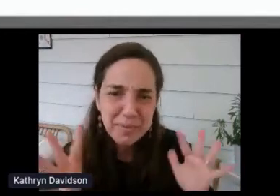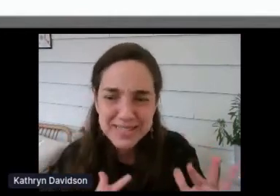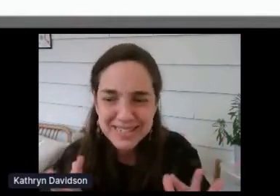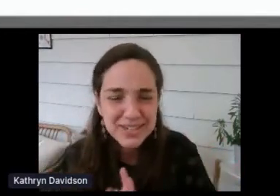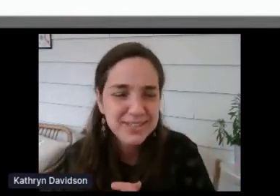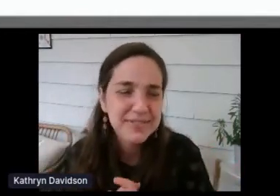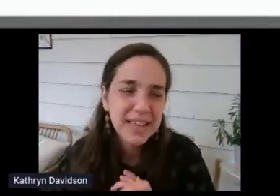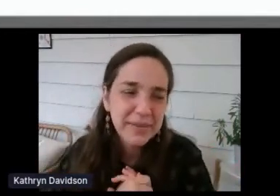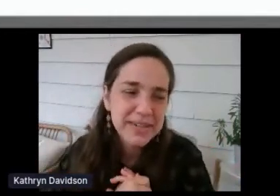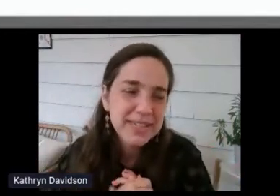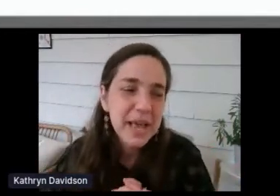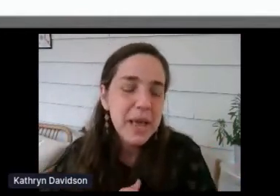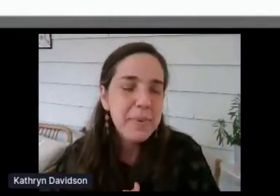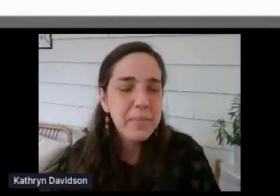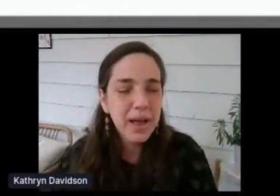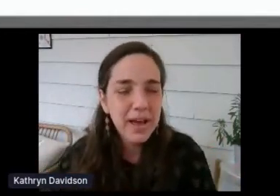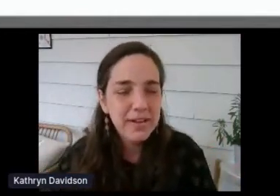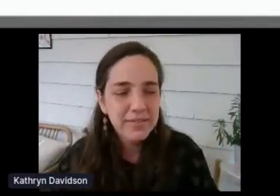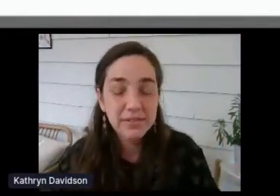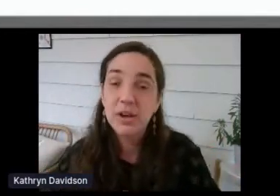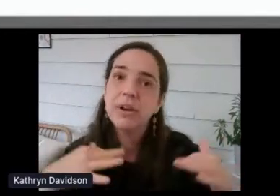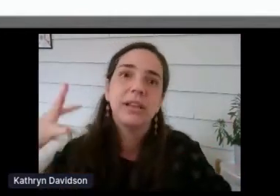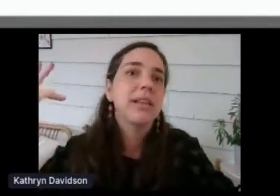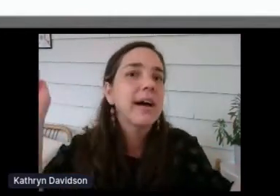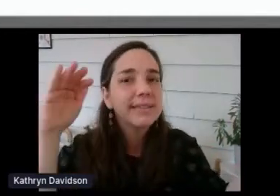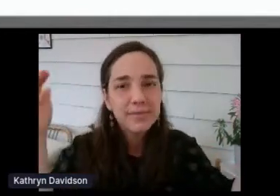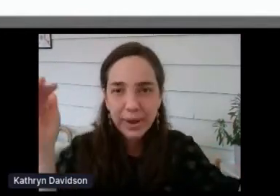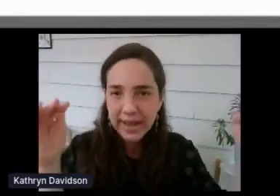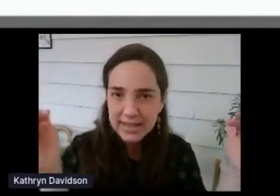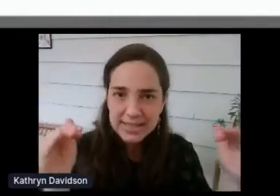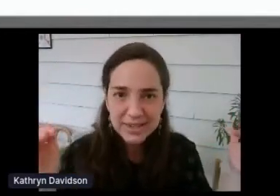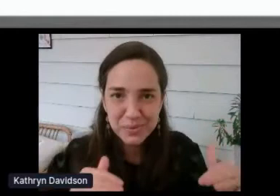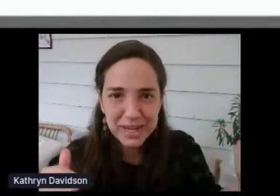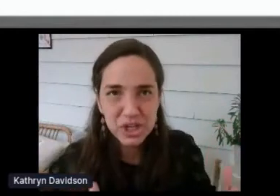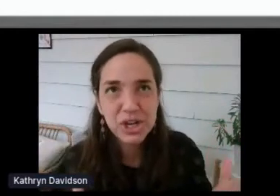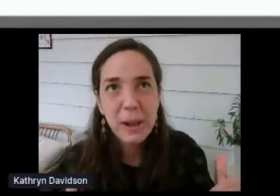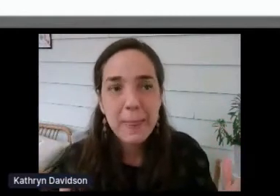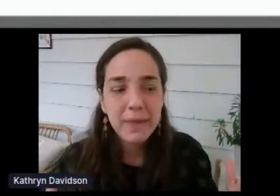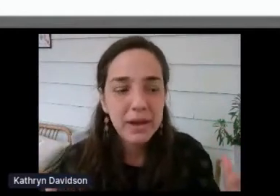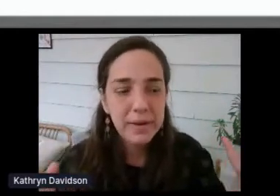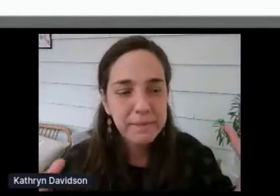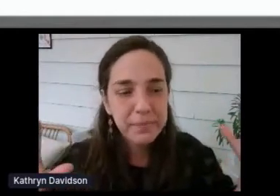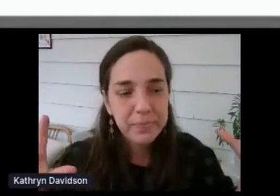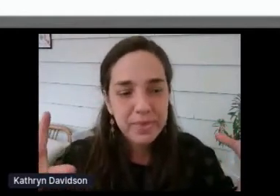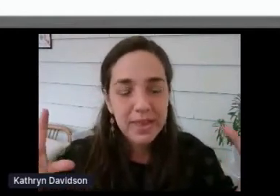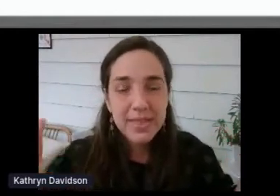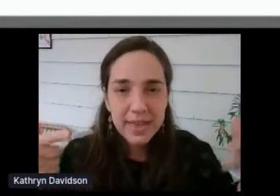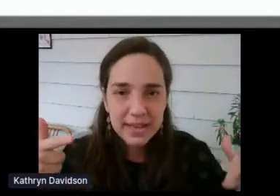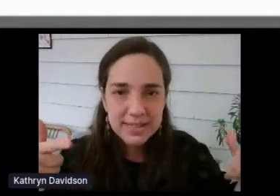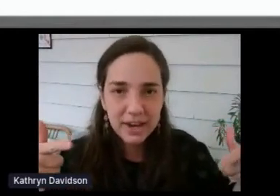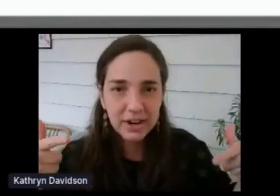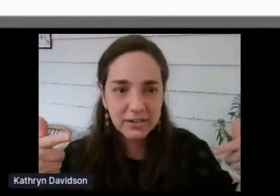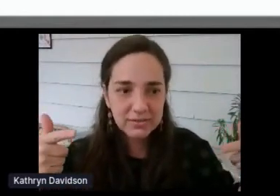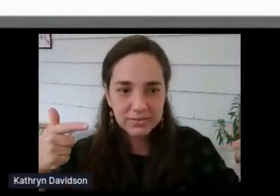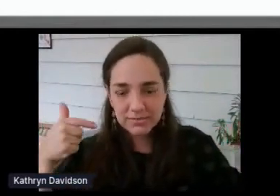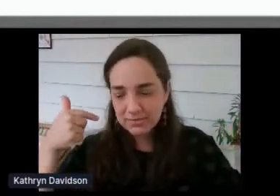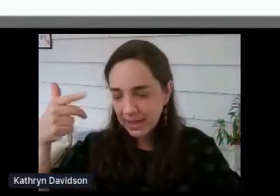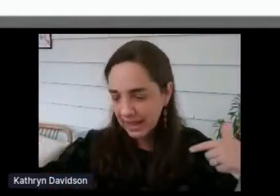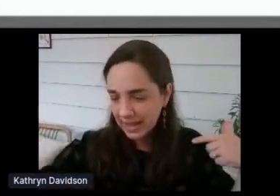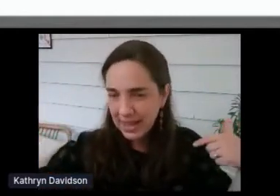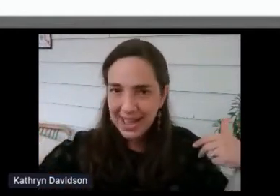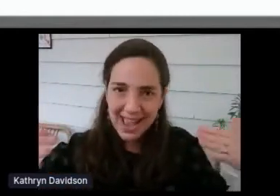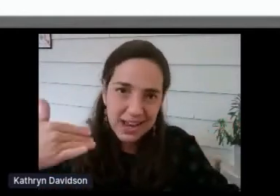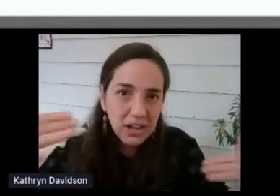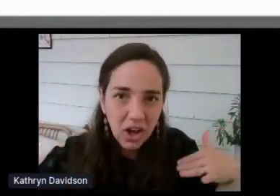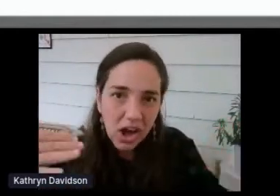understand formal representations of sign languages, people have noted lots of ways in which things that are